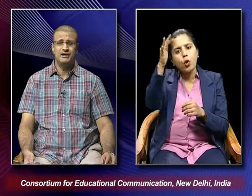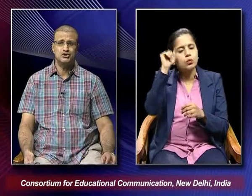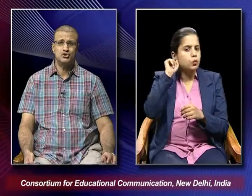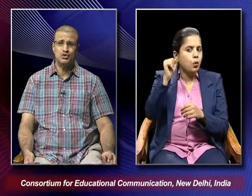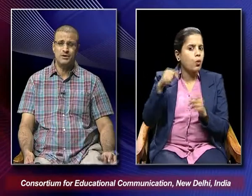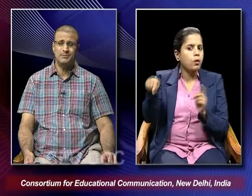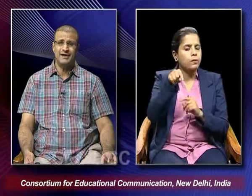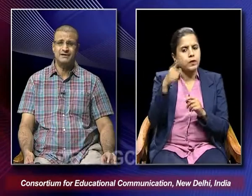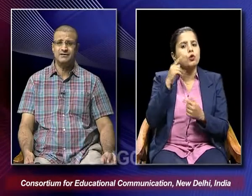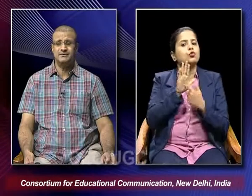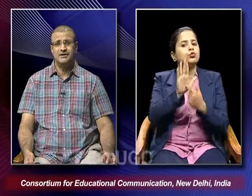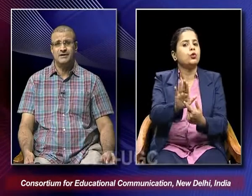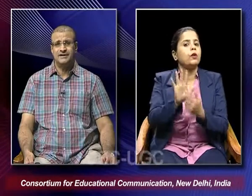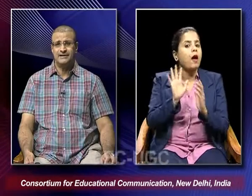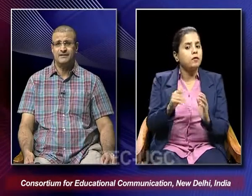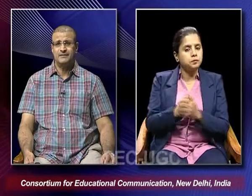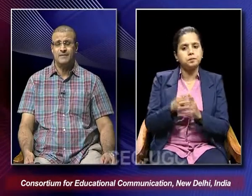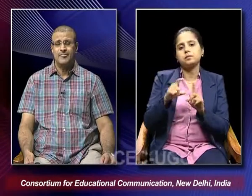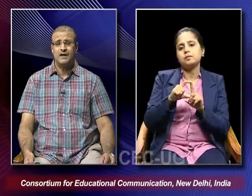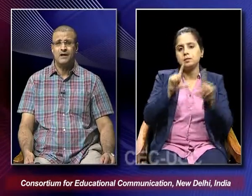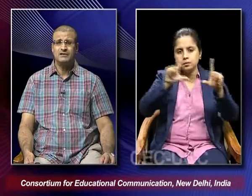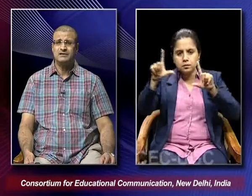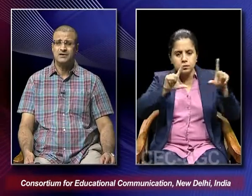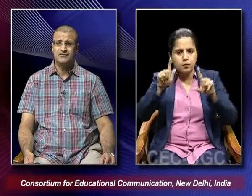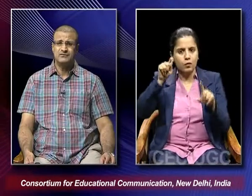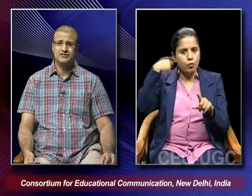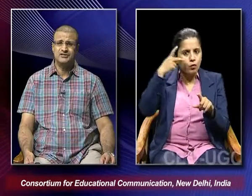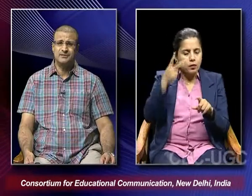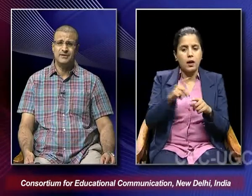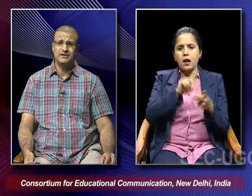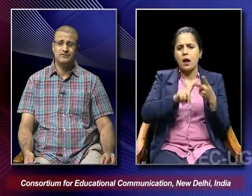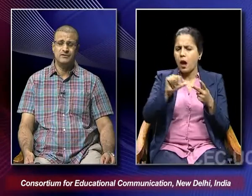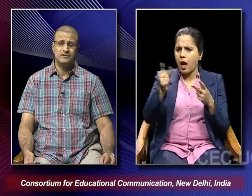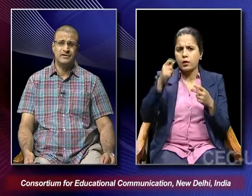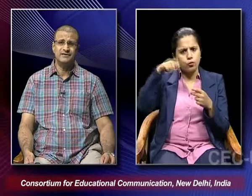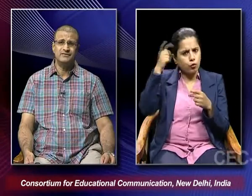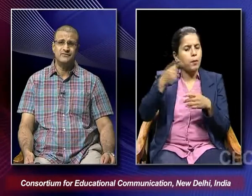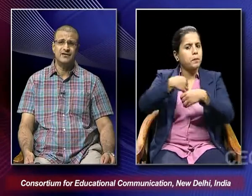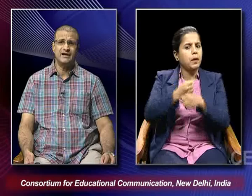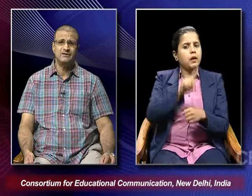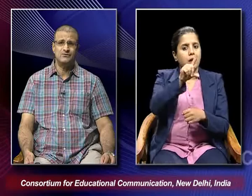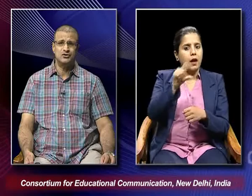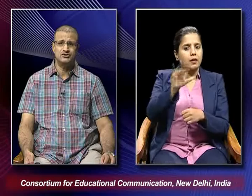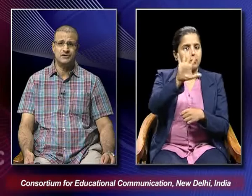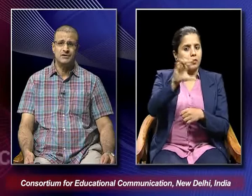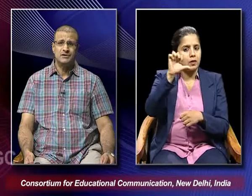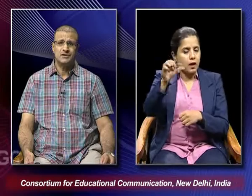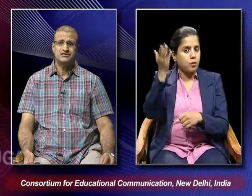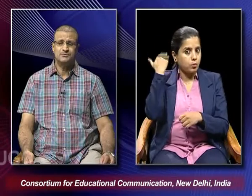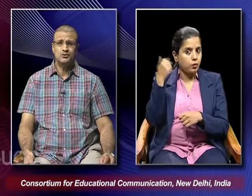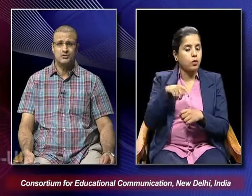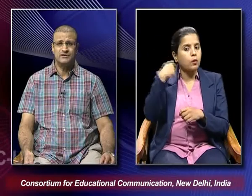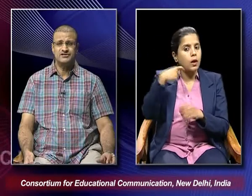being shown by the director. Another film which he made in 1959 was